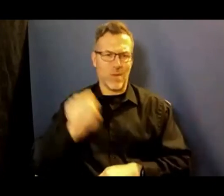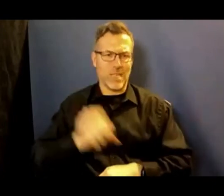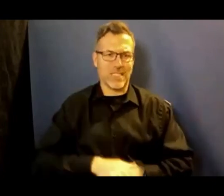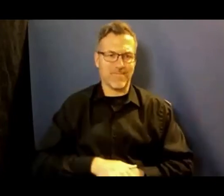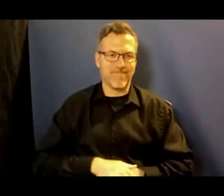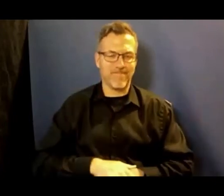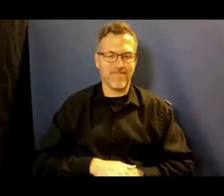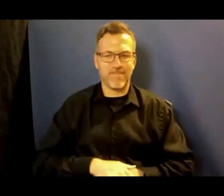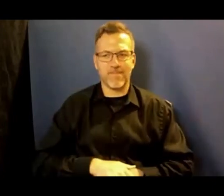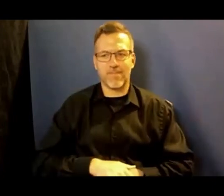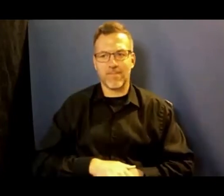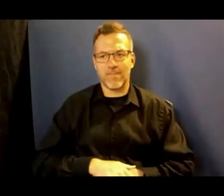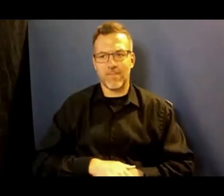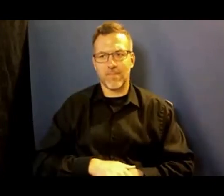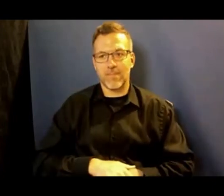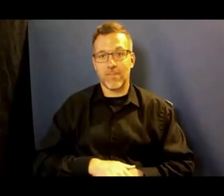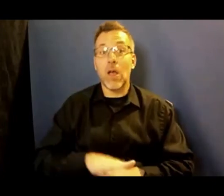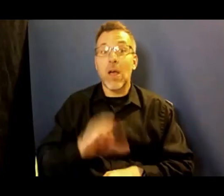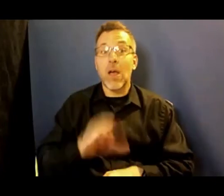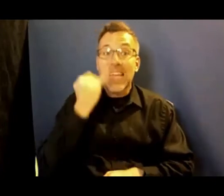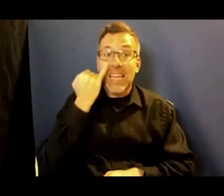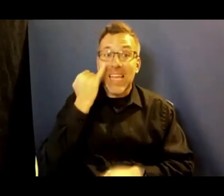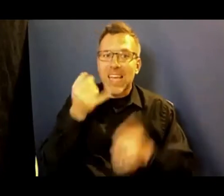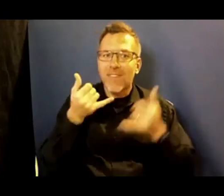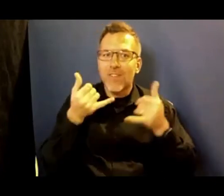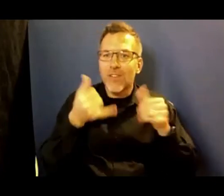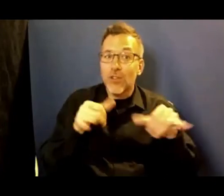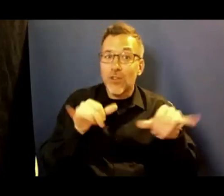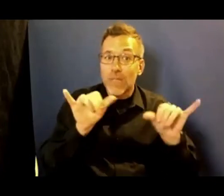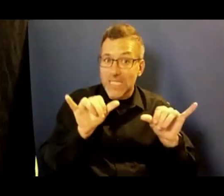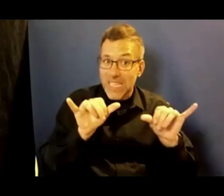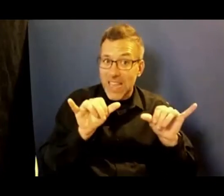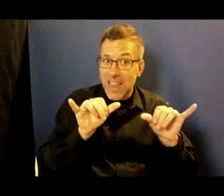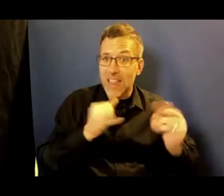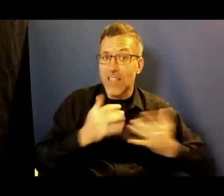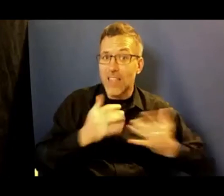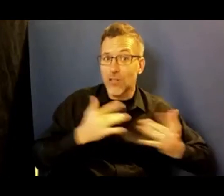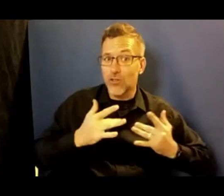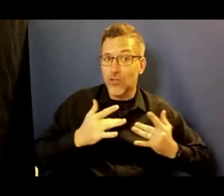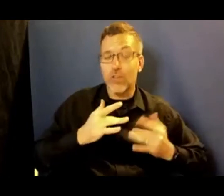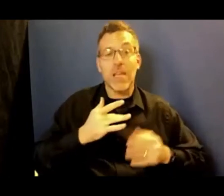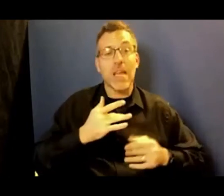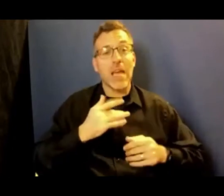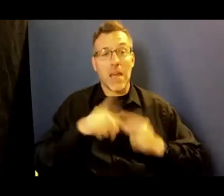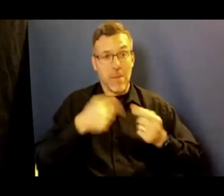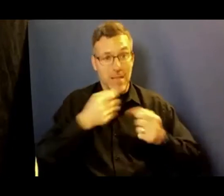Thank you. And if you're still questioning about safety, I gave it to both my parents, both my in-laws, and both my kids. So